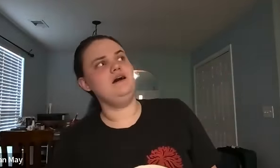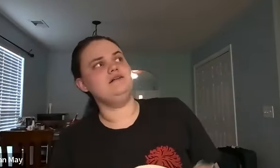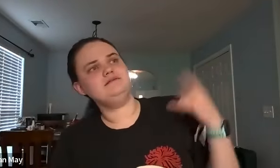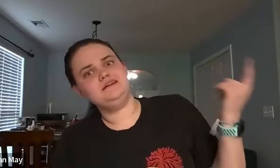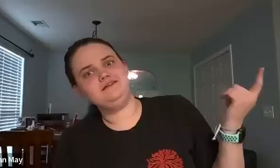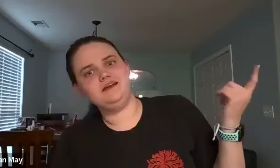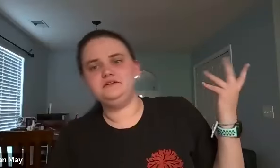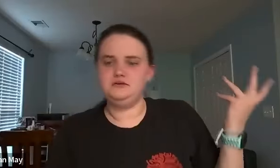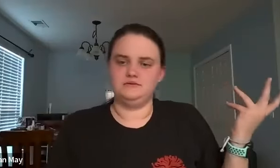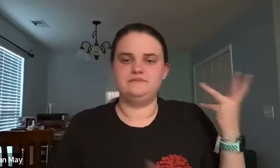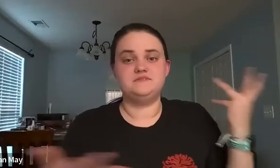oh, all right, cool. So